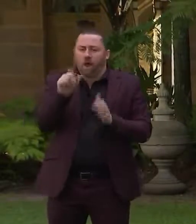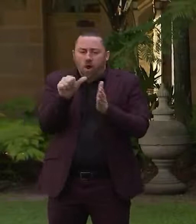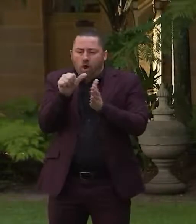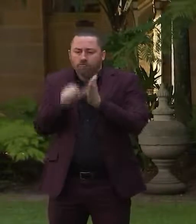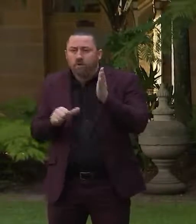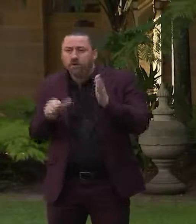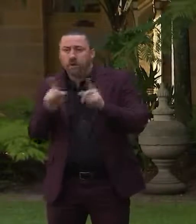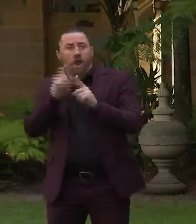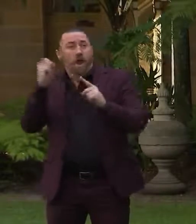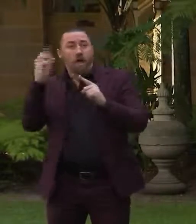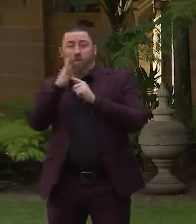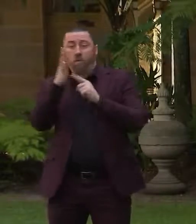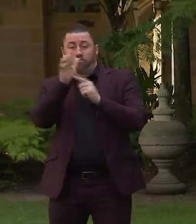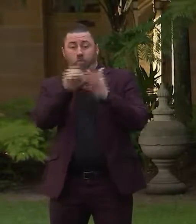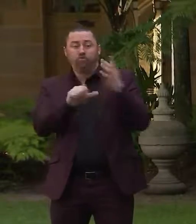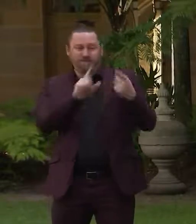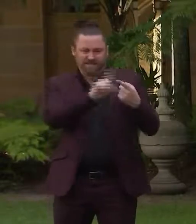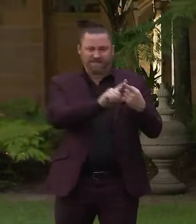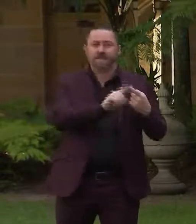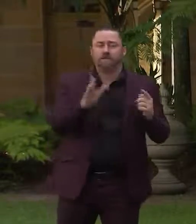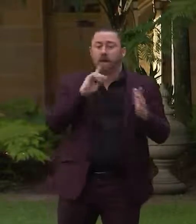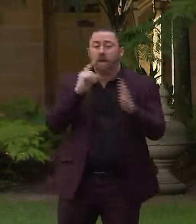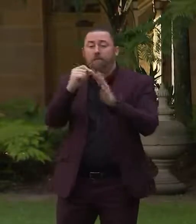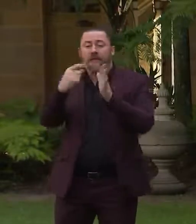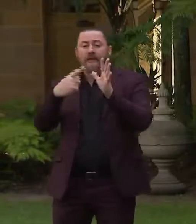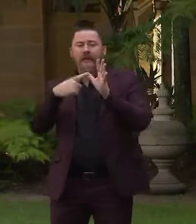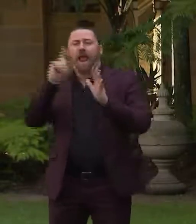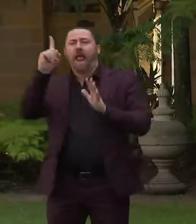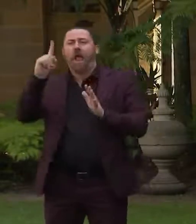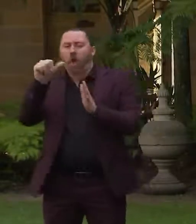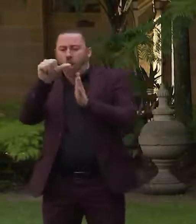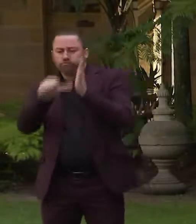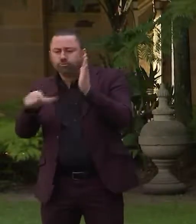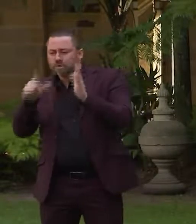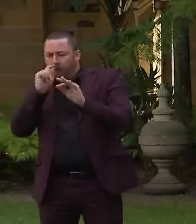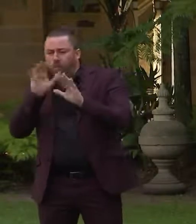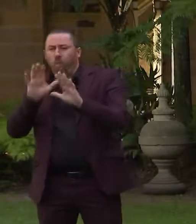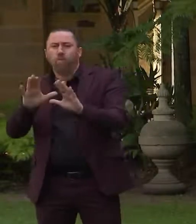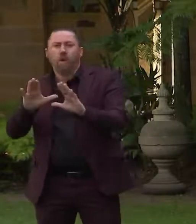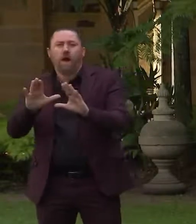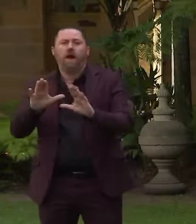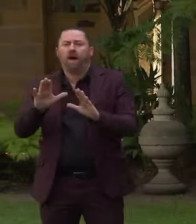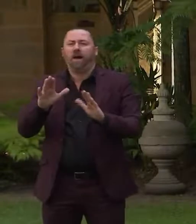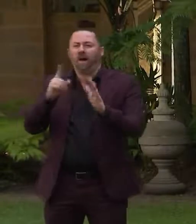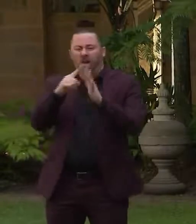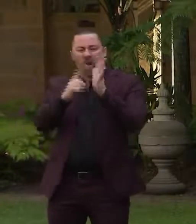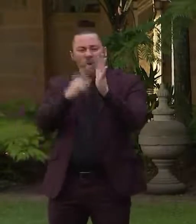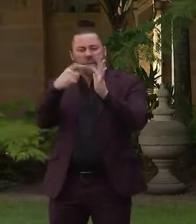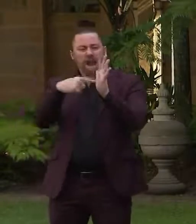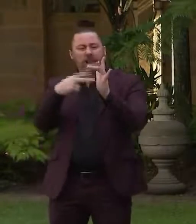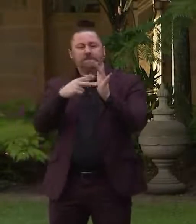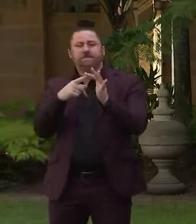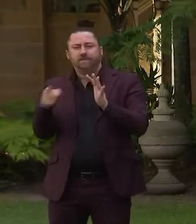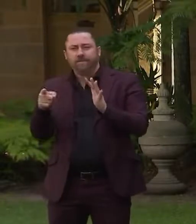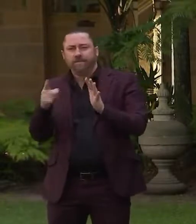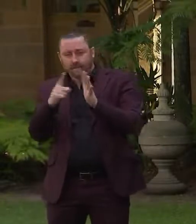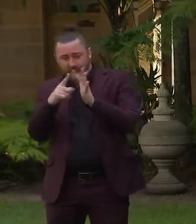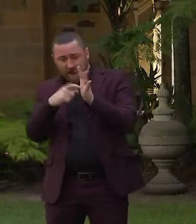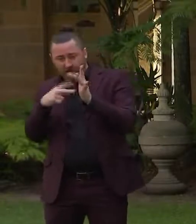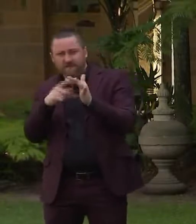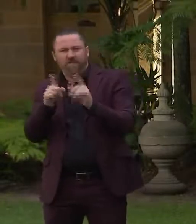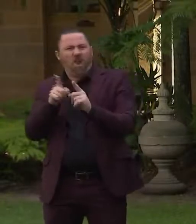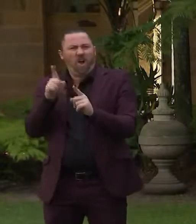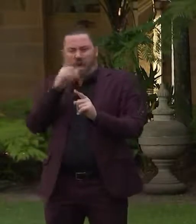It has been, yes. So PA is not taking in cases to do elective surgery, except critical ones, of